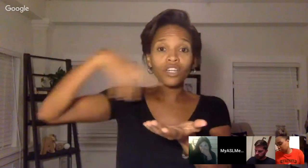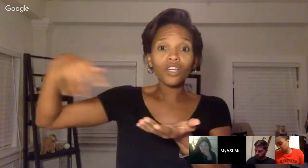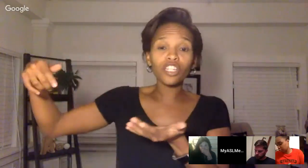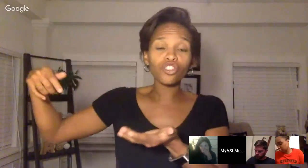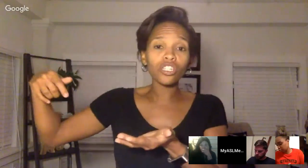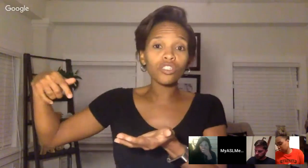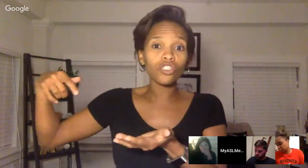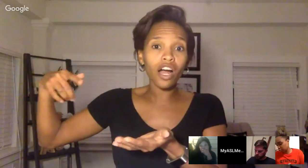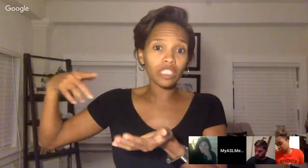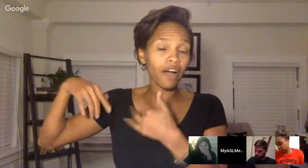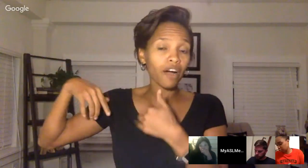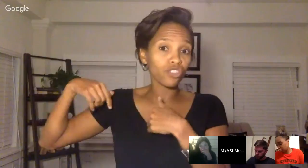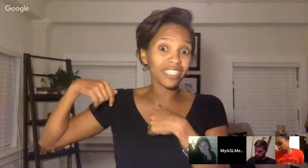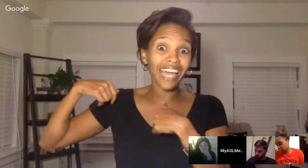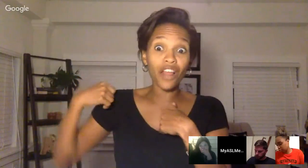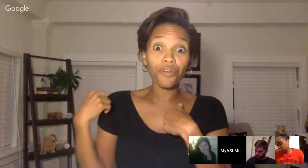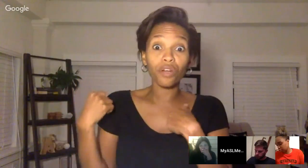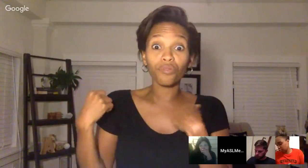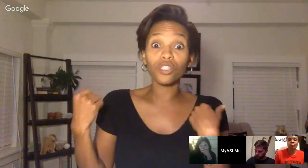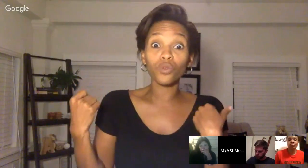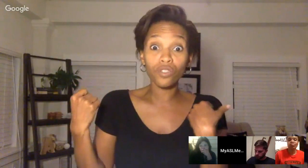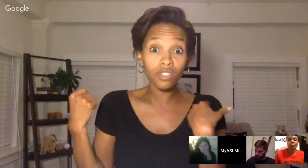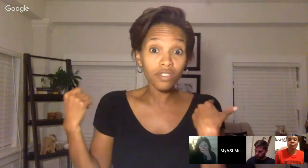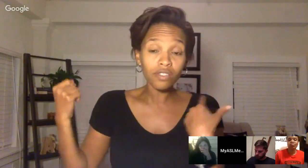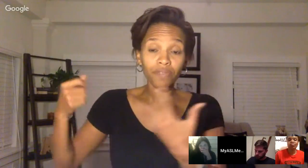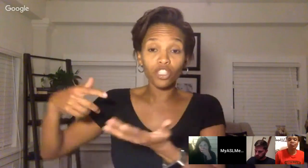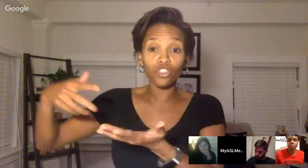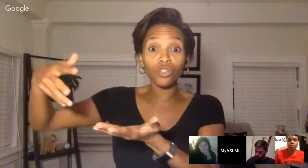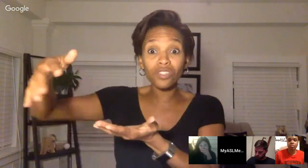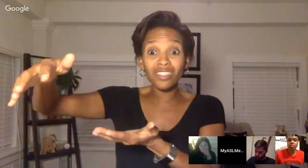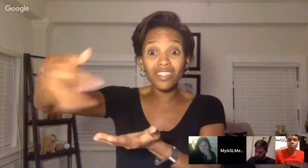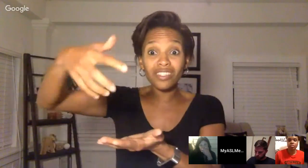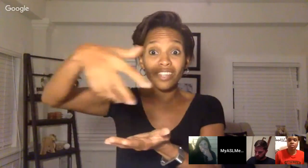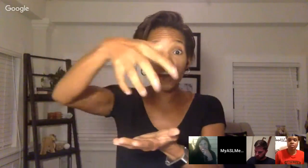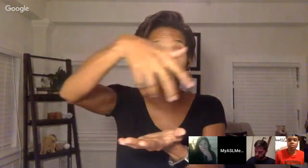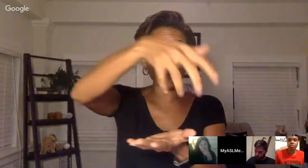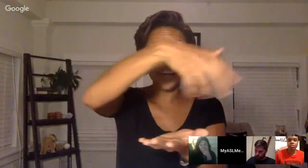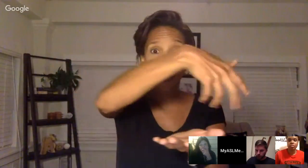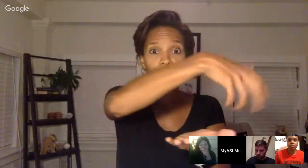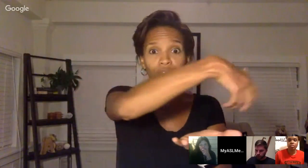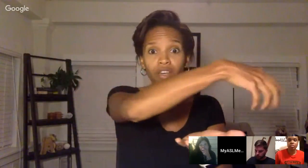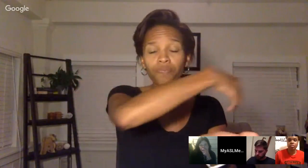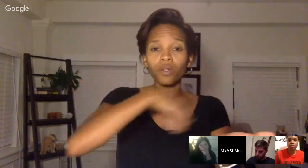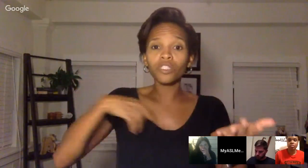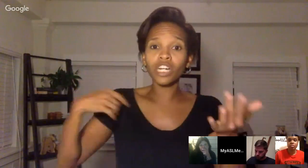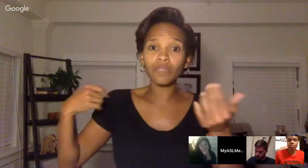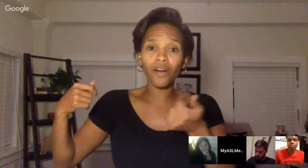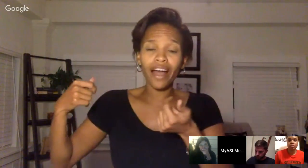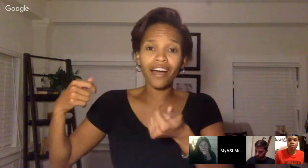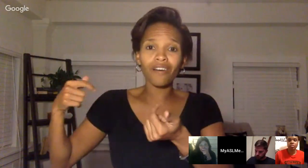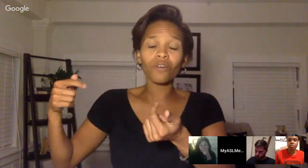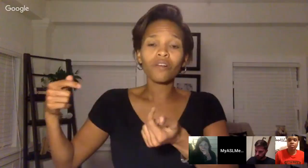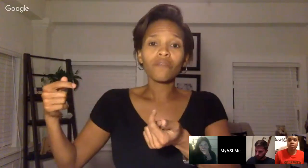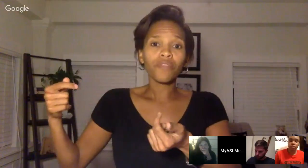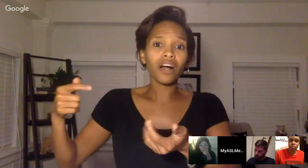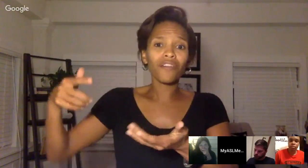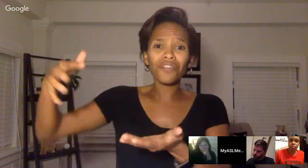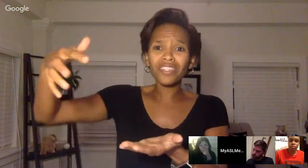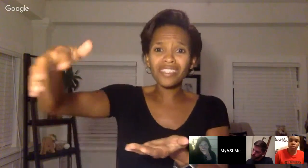sign. And she talks about just gathering resources. And she uses this sign for gathering. We talked about